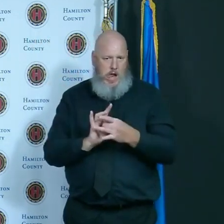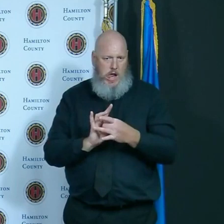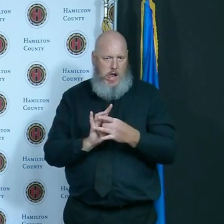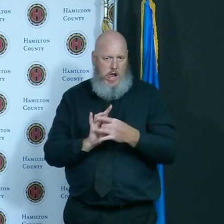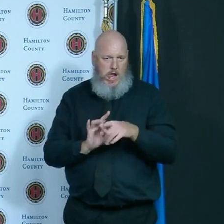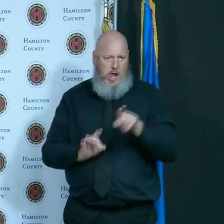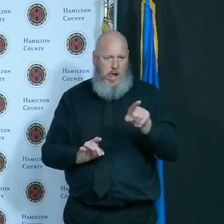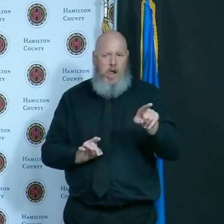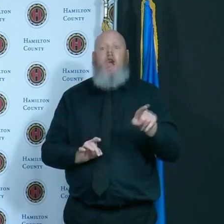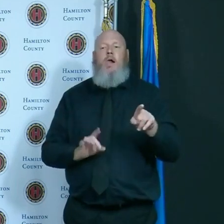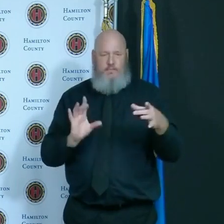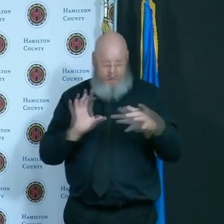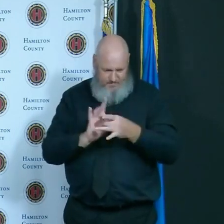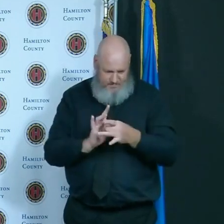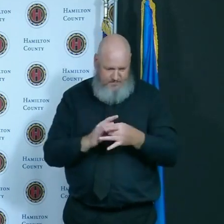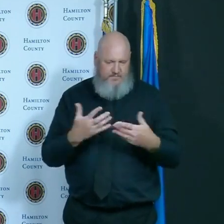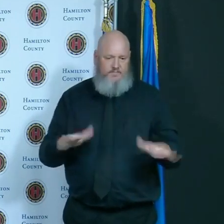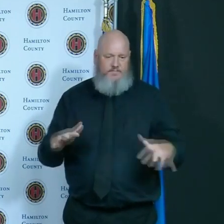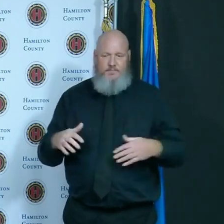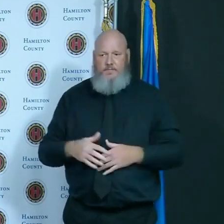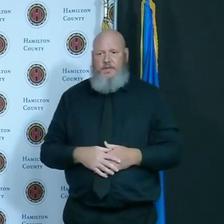Can you hear me?